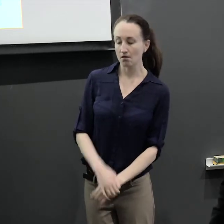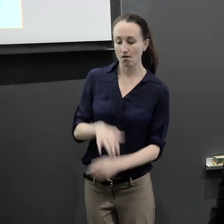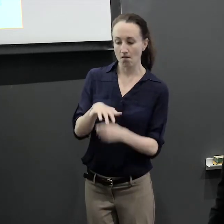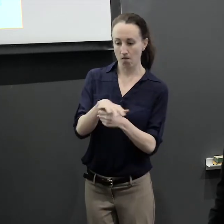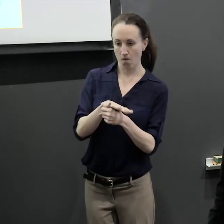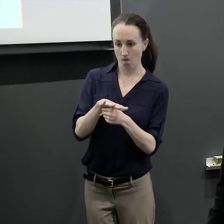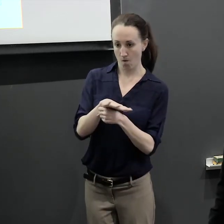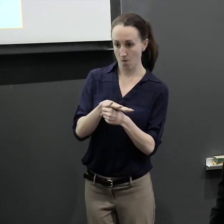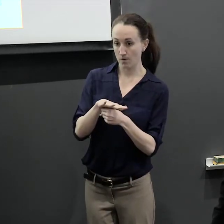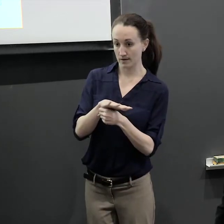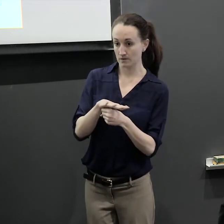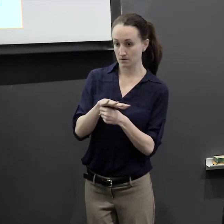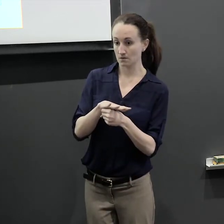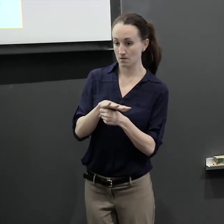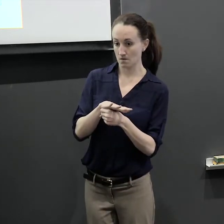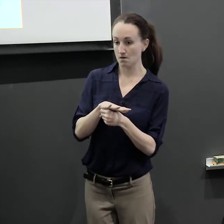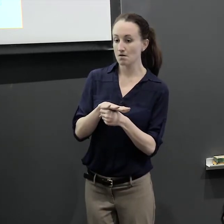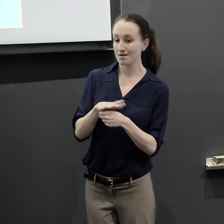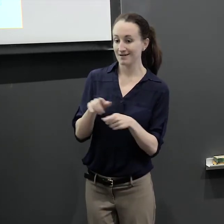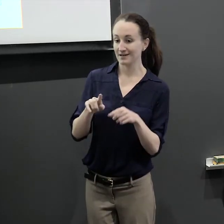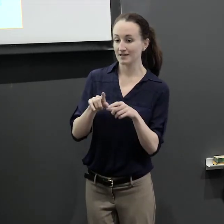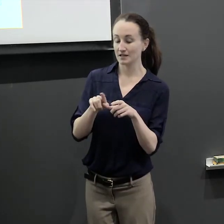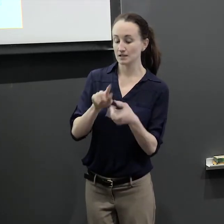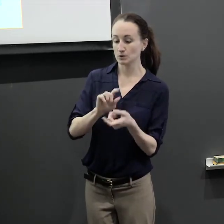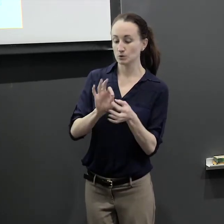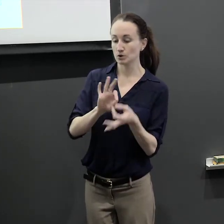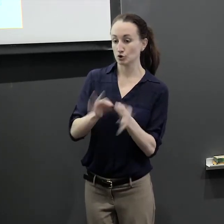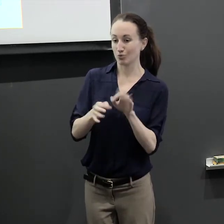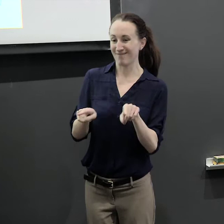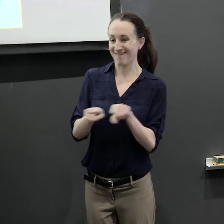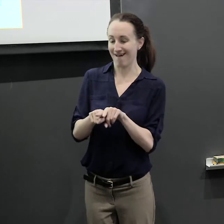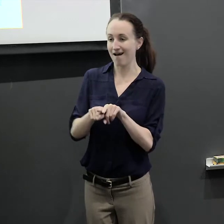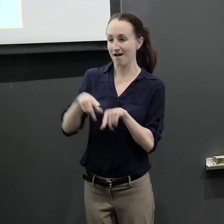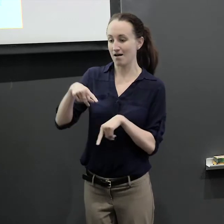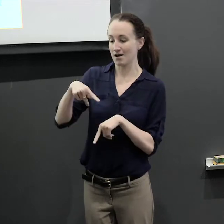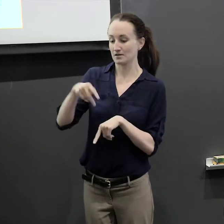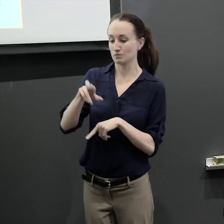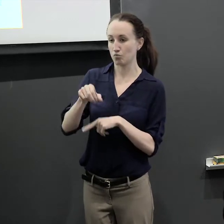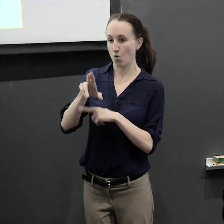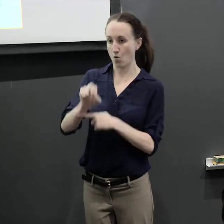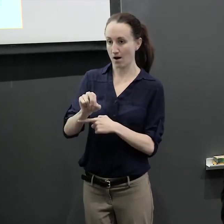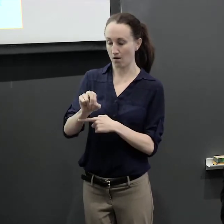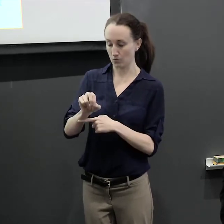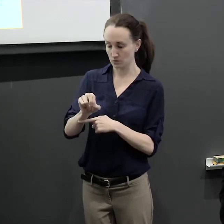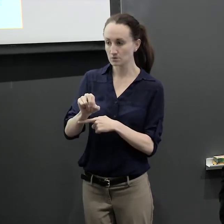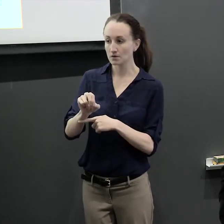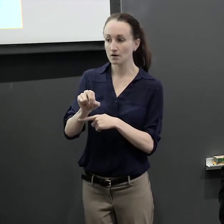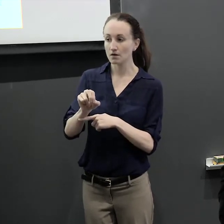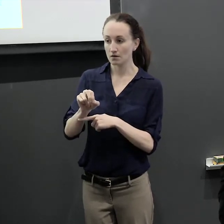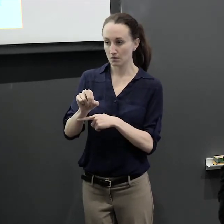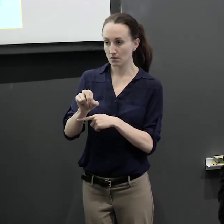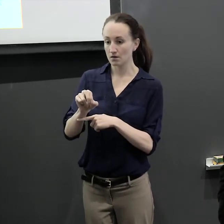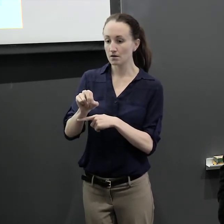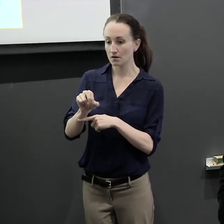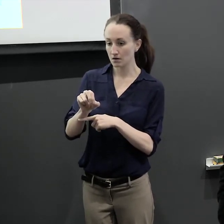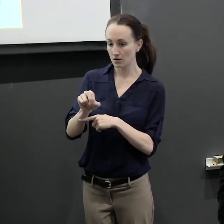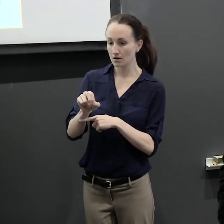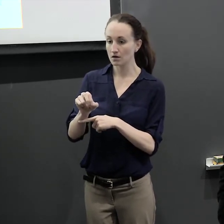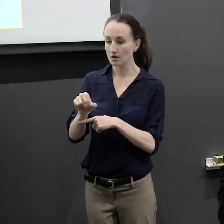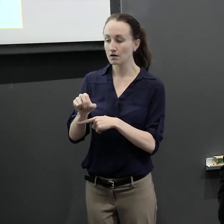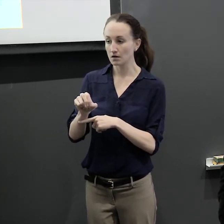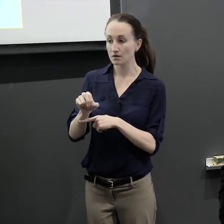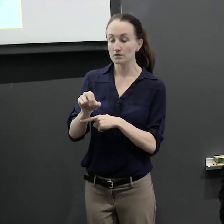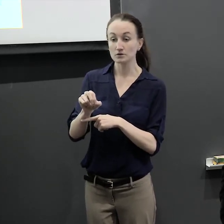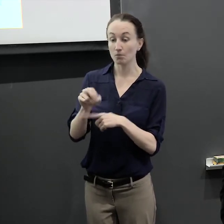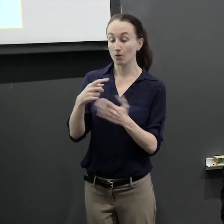pronouns. The case like A tells B that he will win the election. But on the other hand, in the case for ellipses,